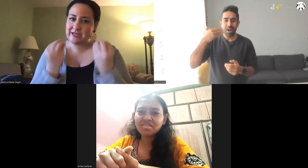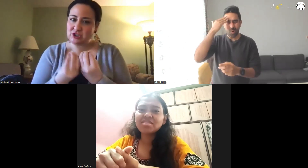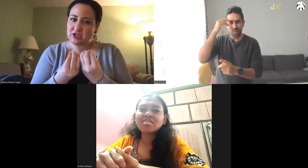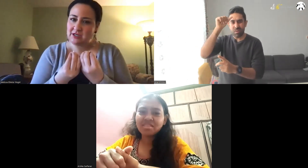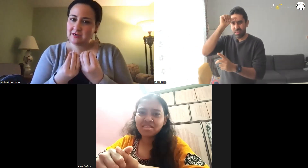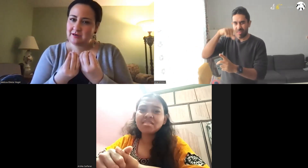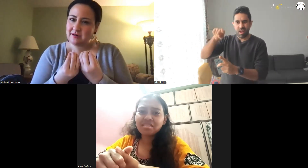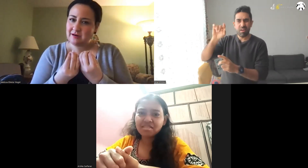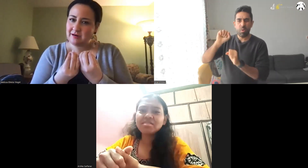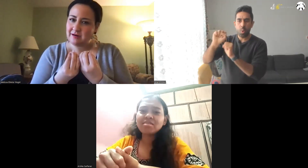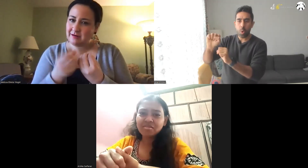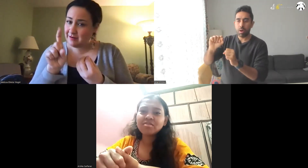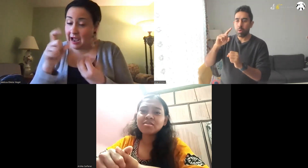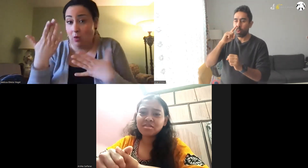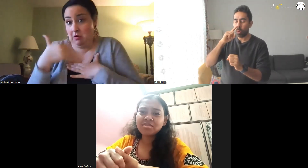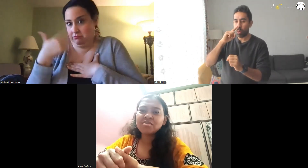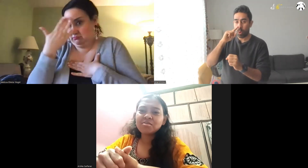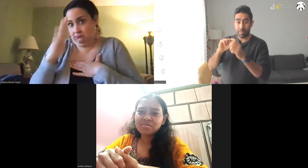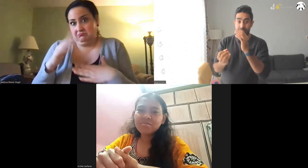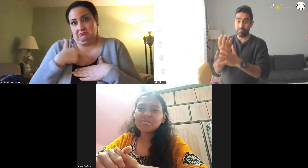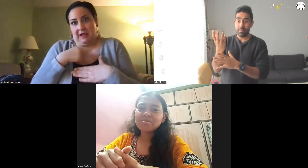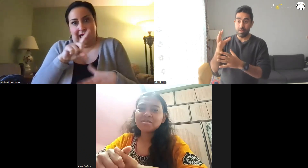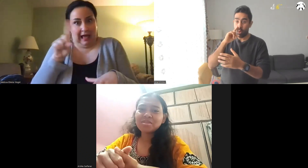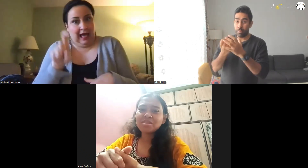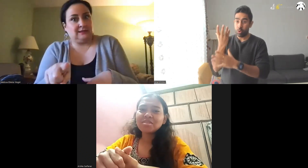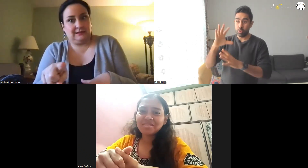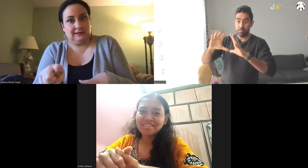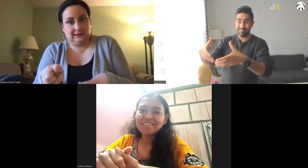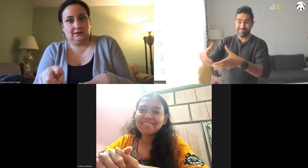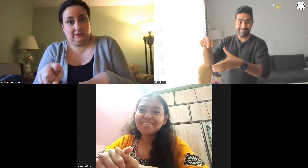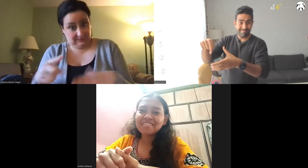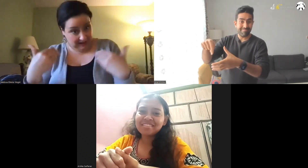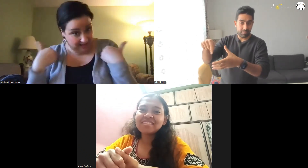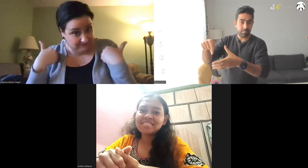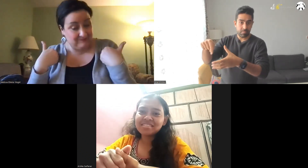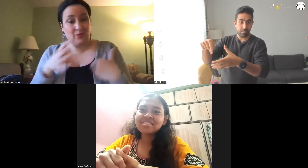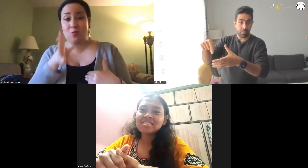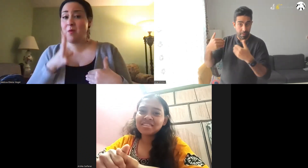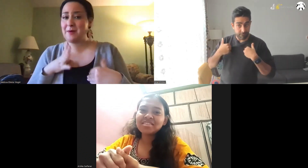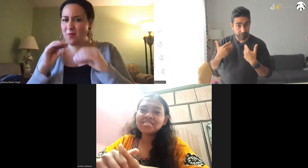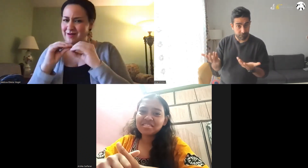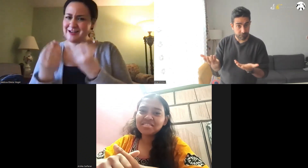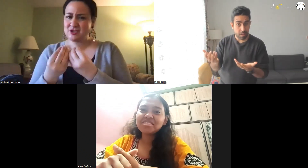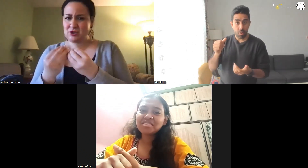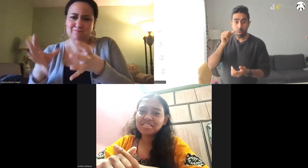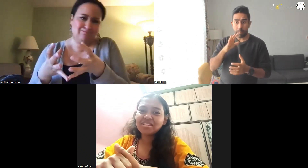See, in India, there are many women associations or group of